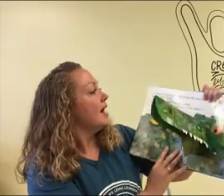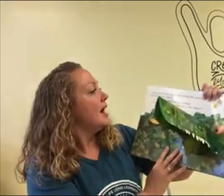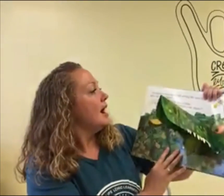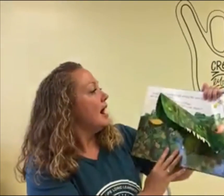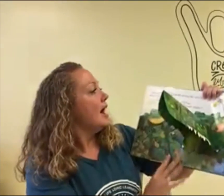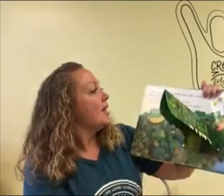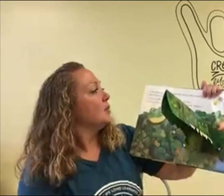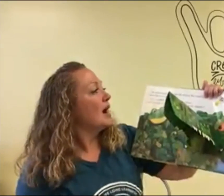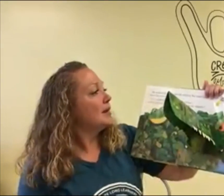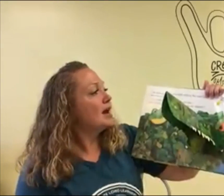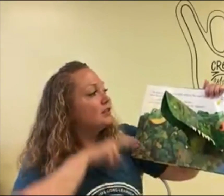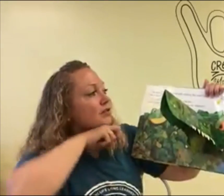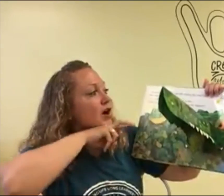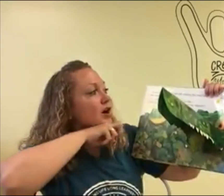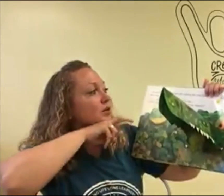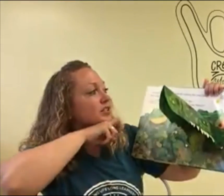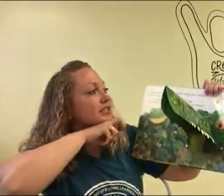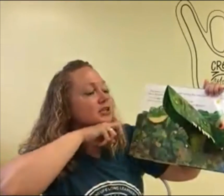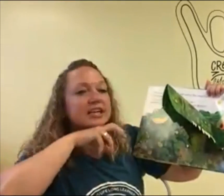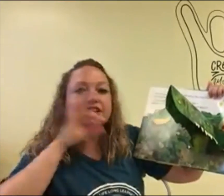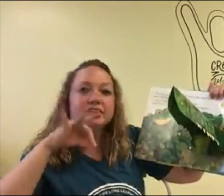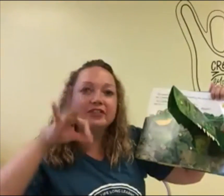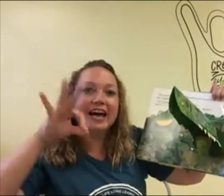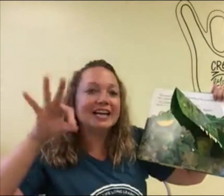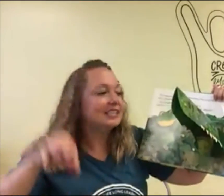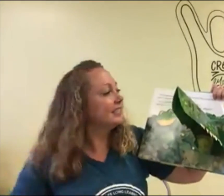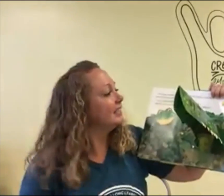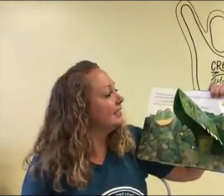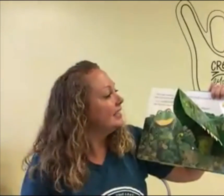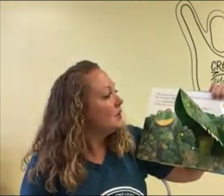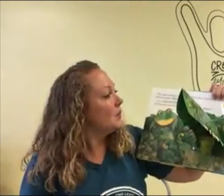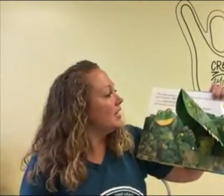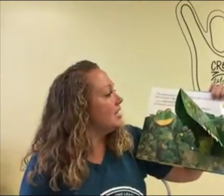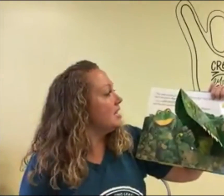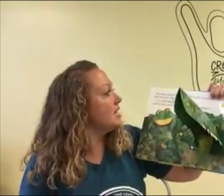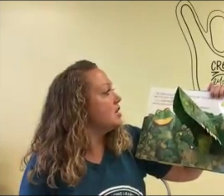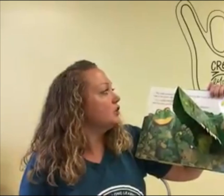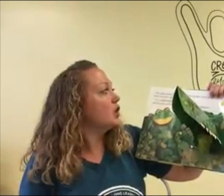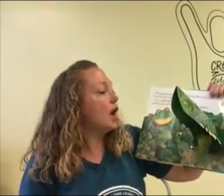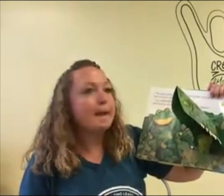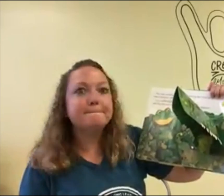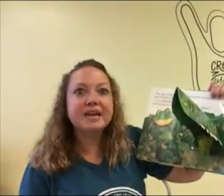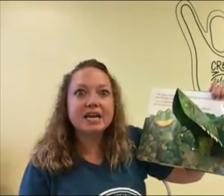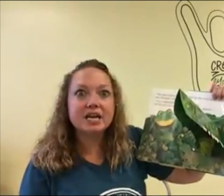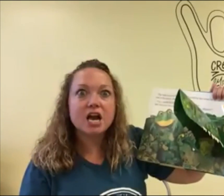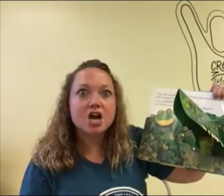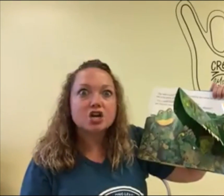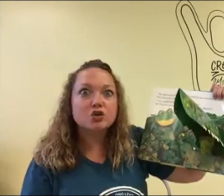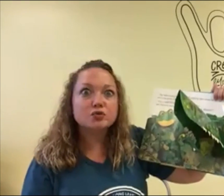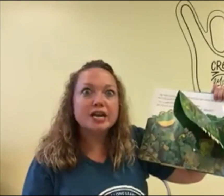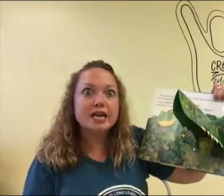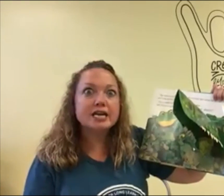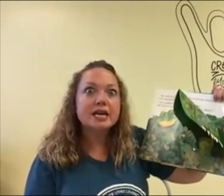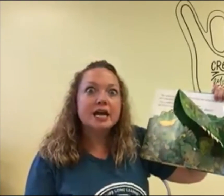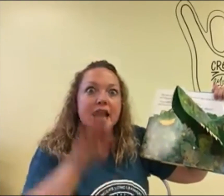The wide mouth frog was still catching flies when he saw a big green